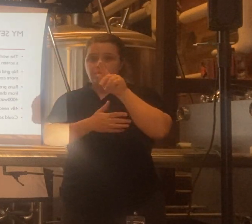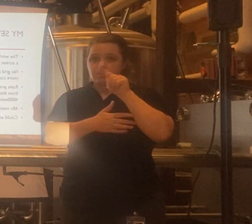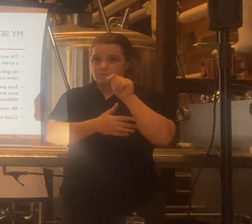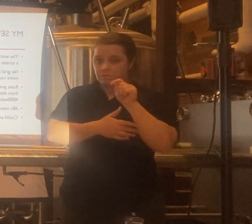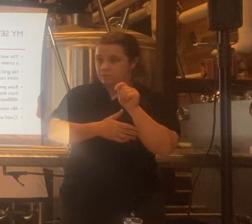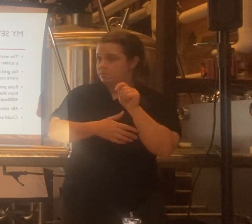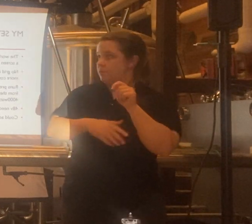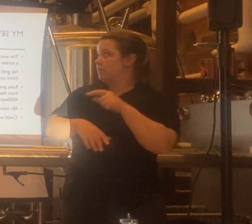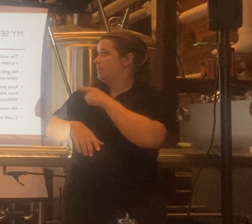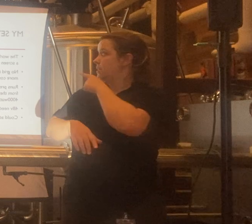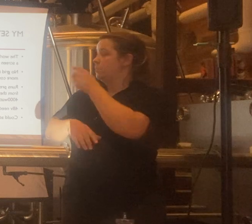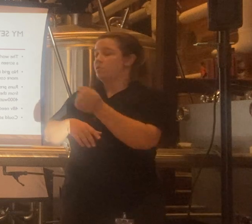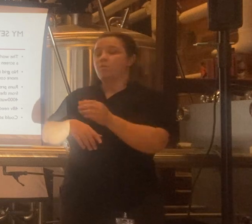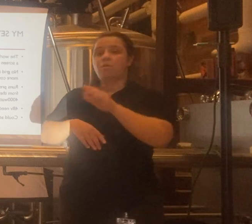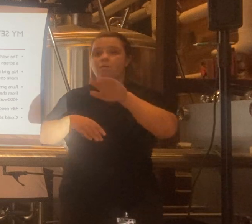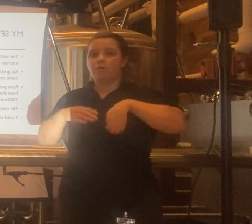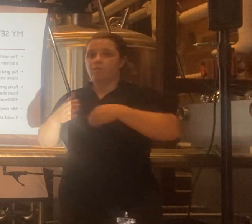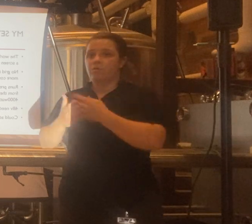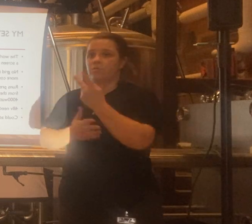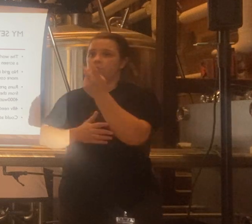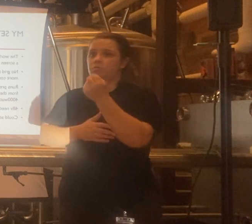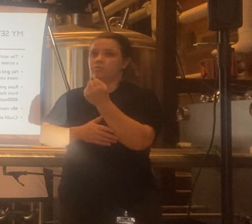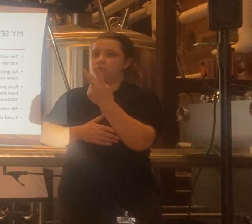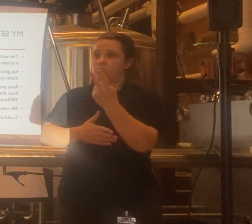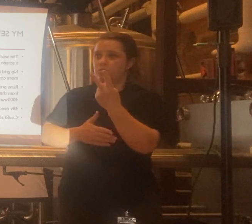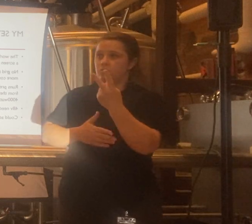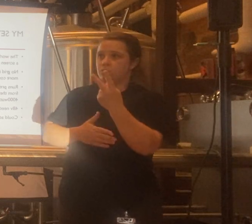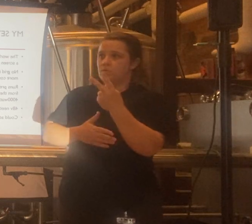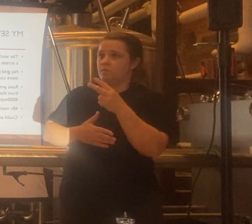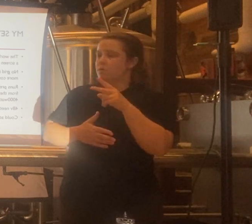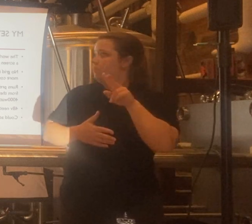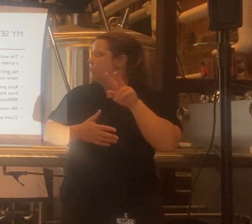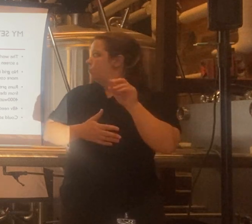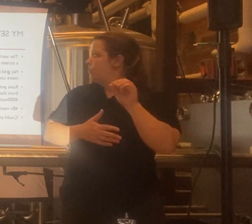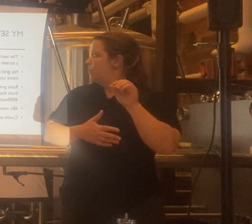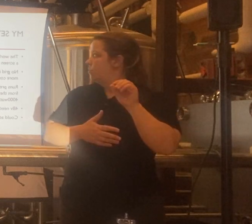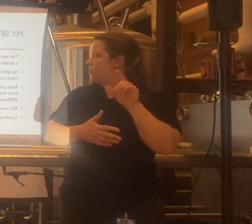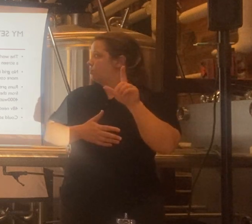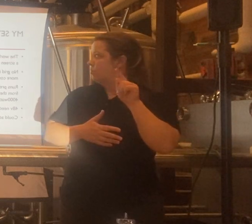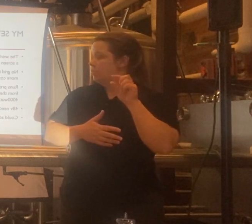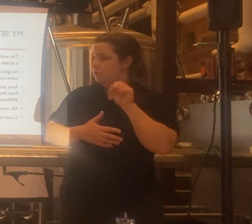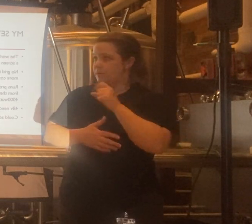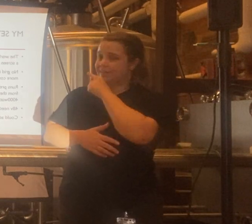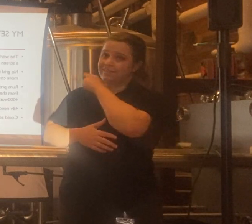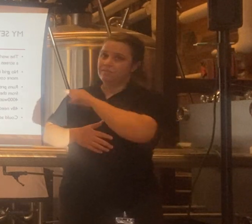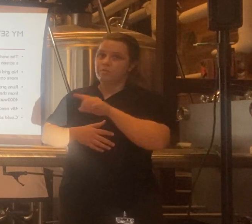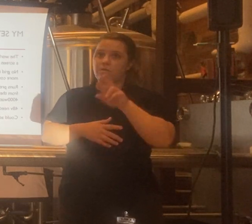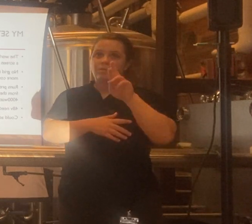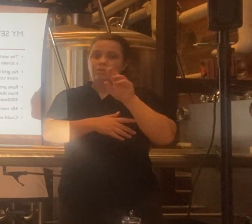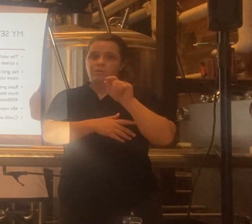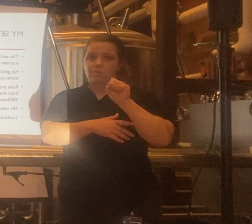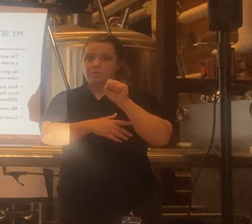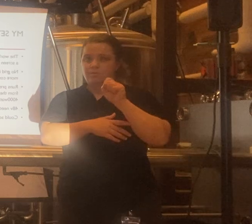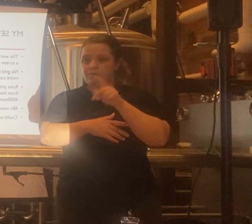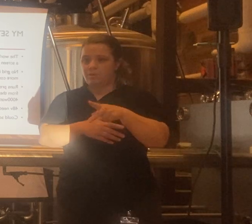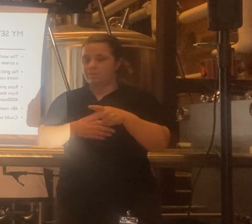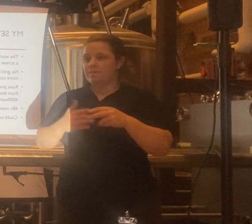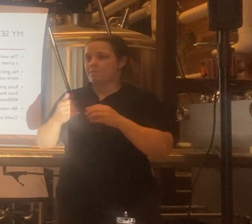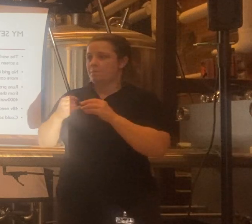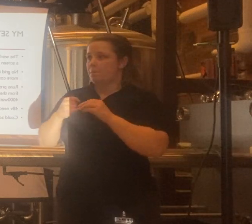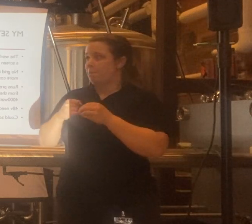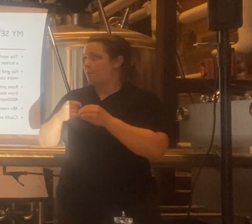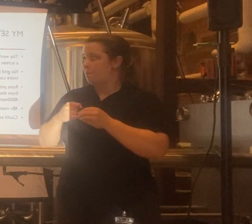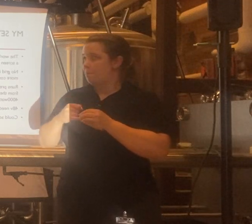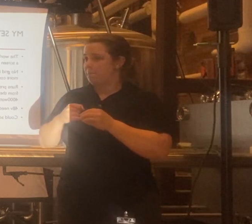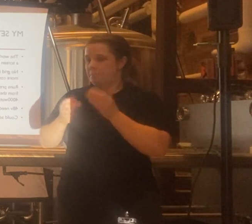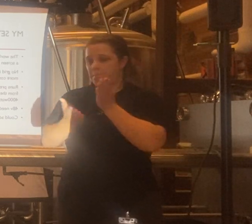volts. And this is a little hack I did. It's a Raspberry Pi. I have a picture of that. That turns the solar on and off so I can work on it. And that's what